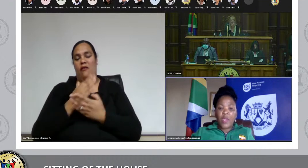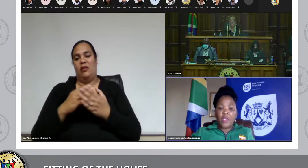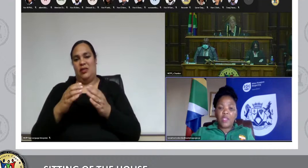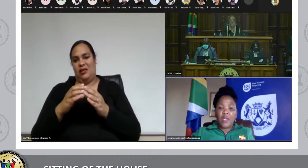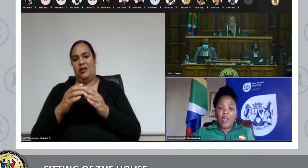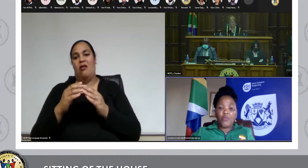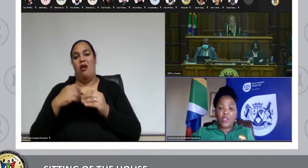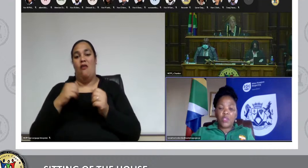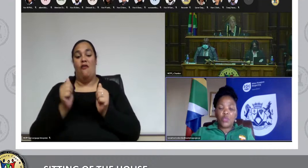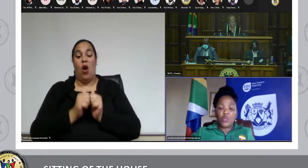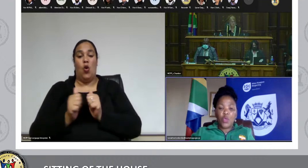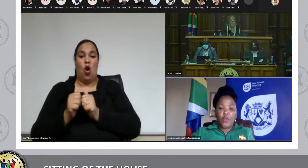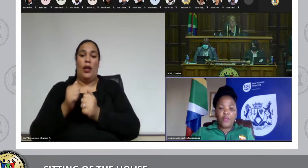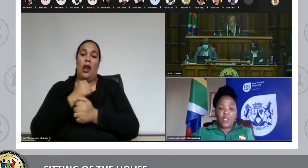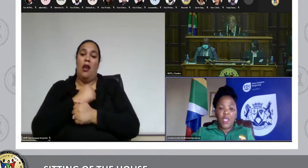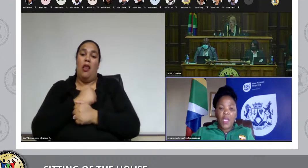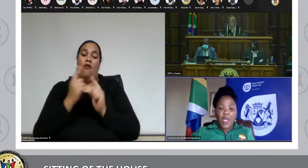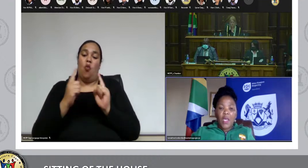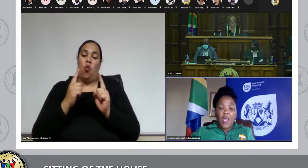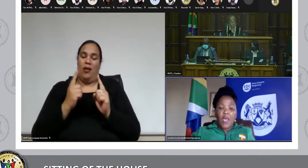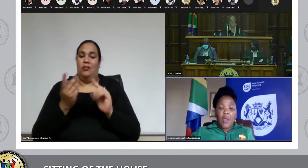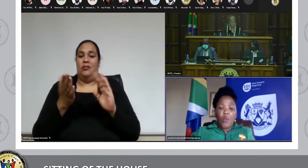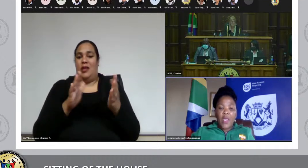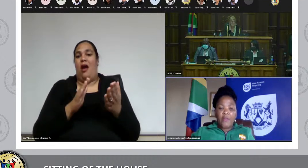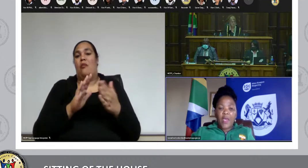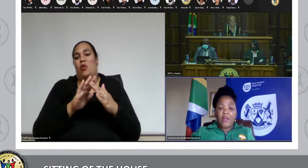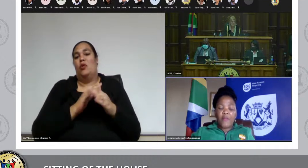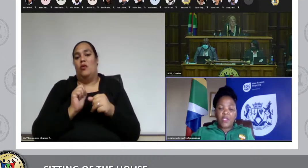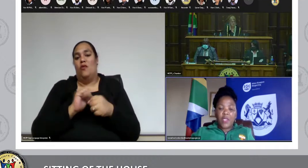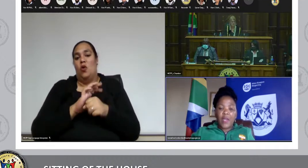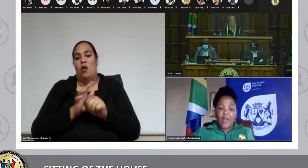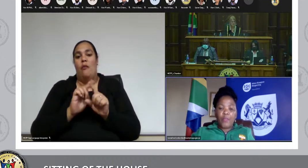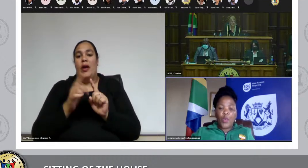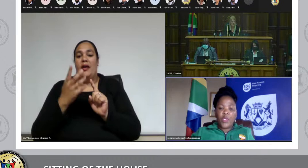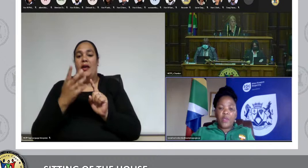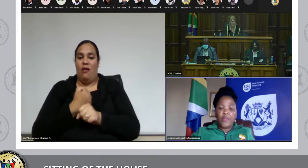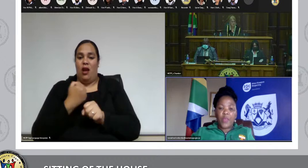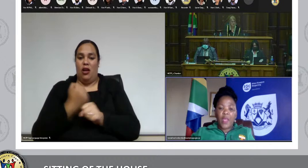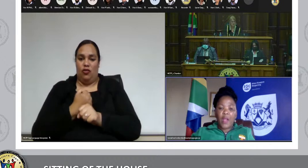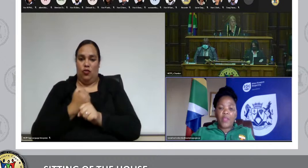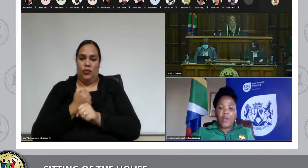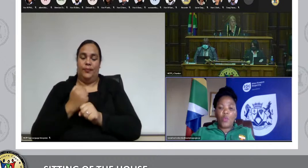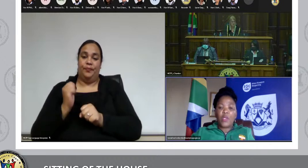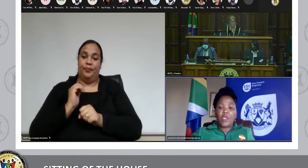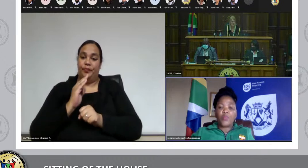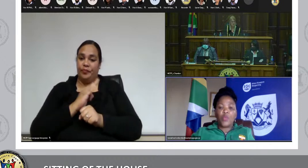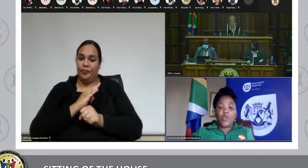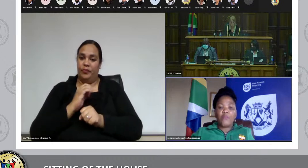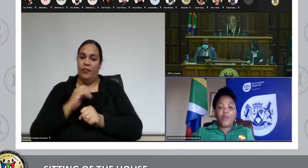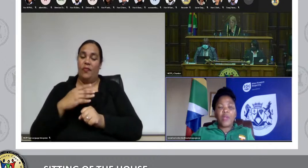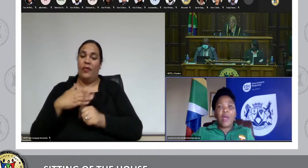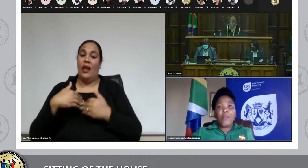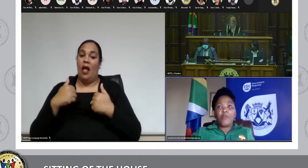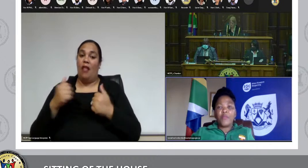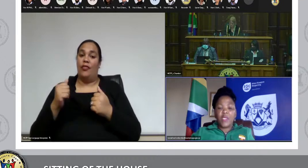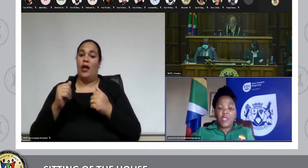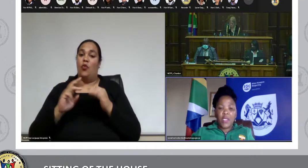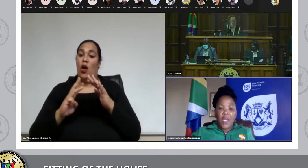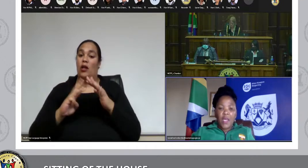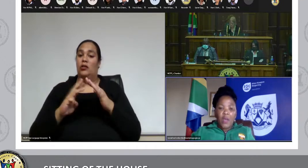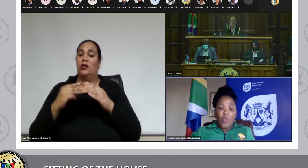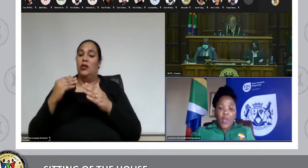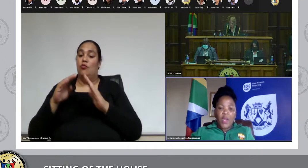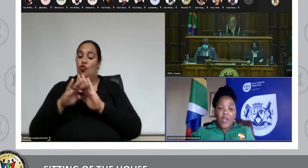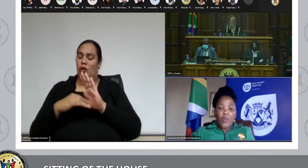our colleagues and loved ones due to COVID. We have had a functional employee health and wellness program for a number of